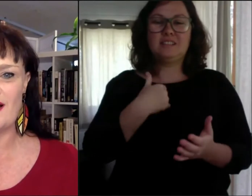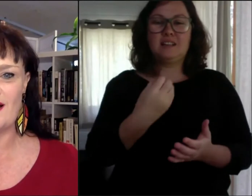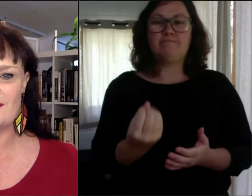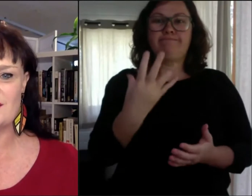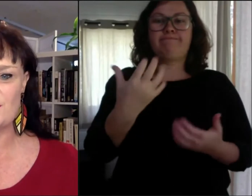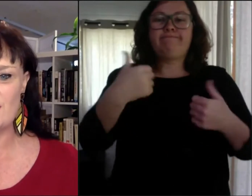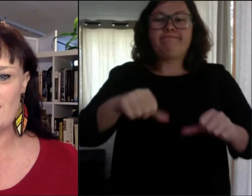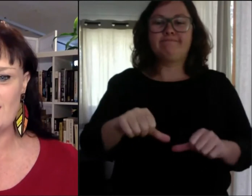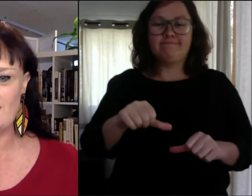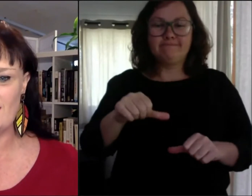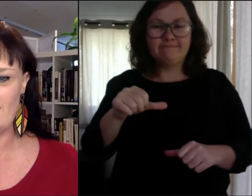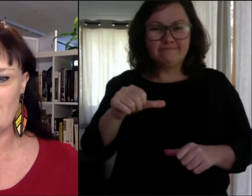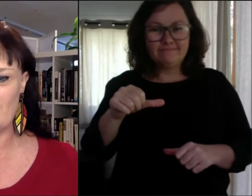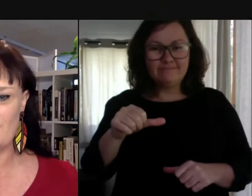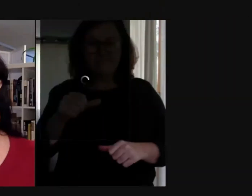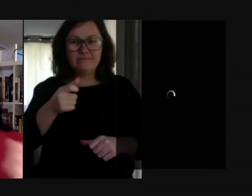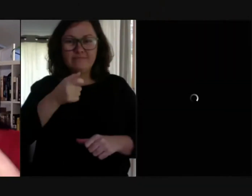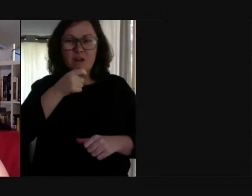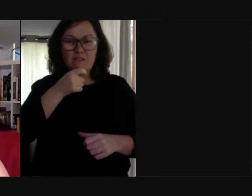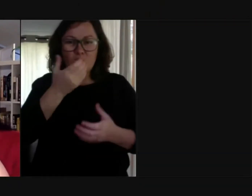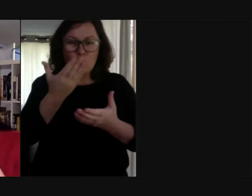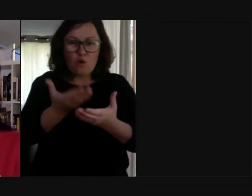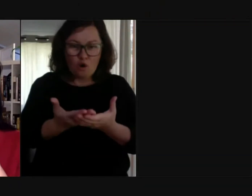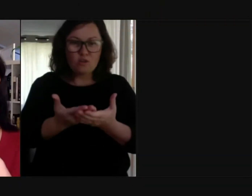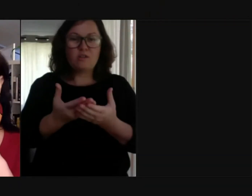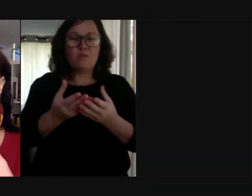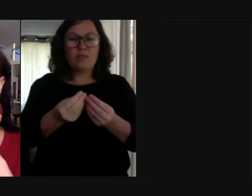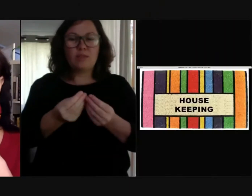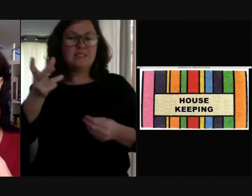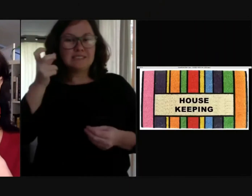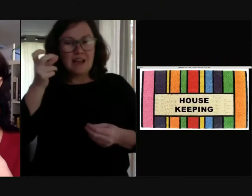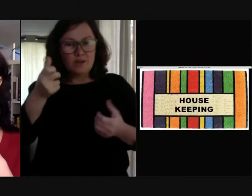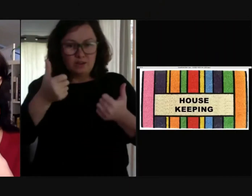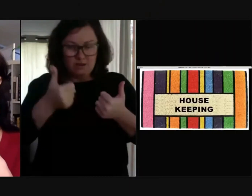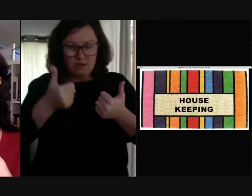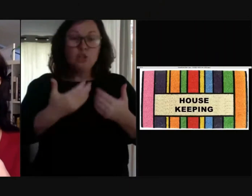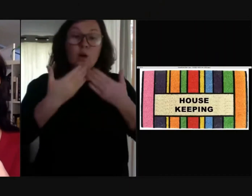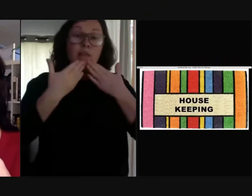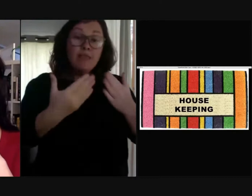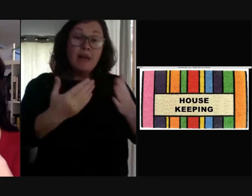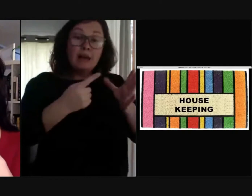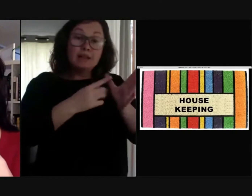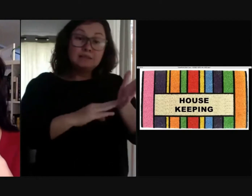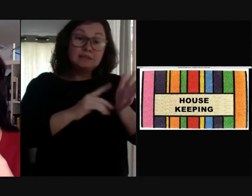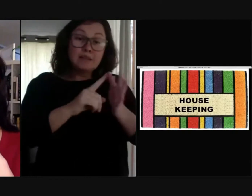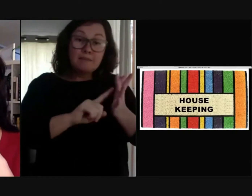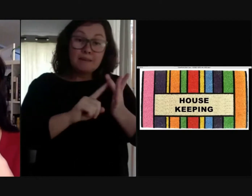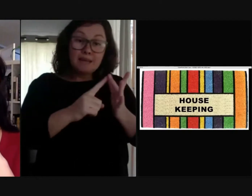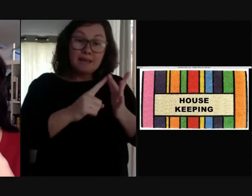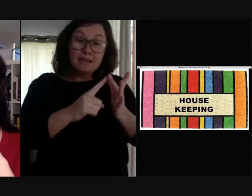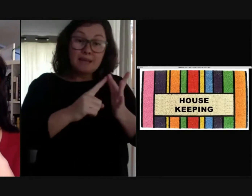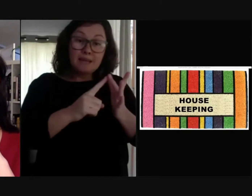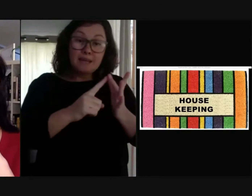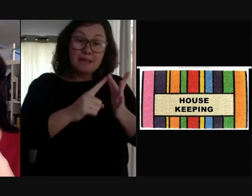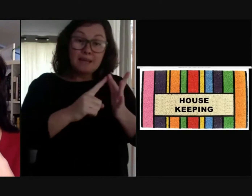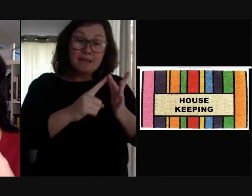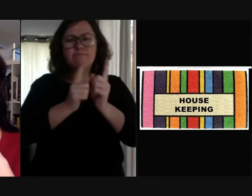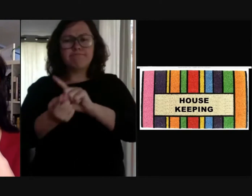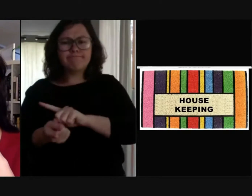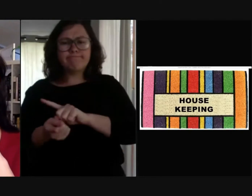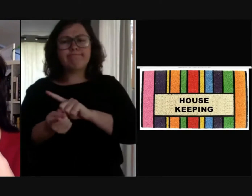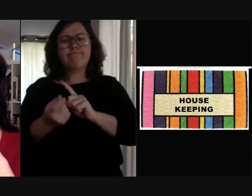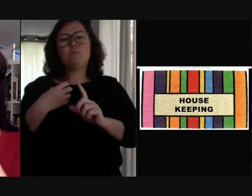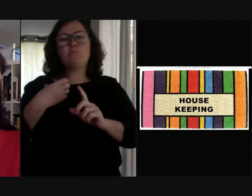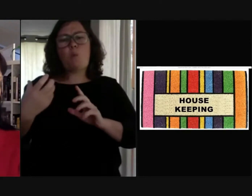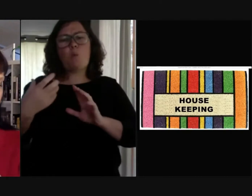to my other screen and I'll be right with you. So a little bit more housekeeping, just